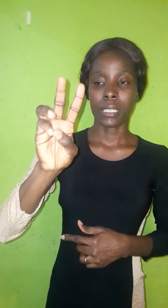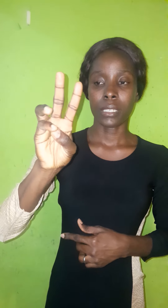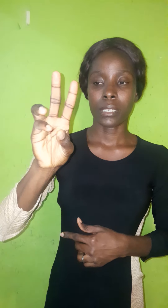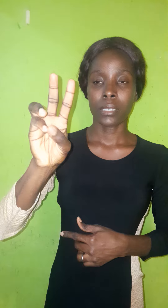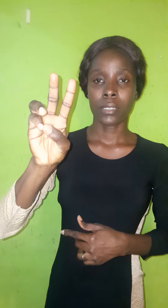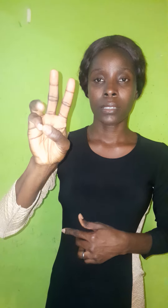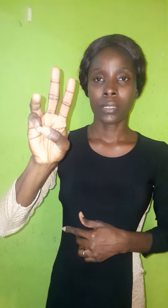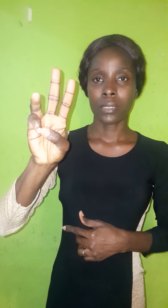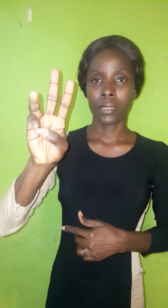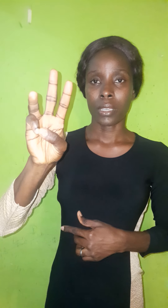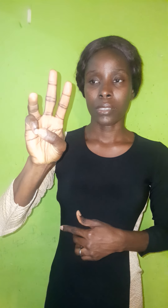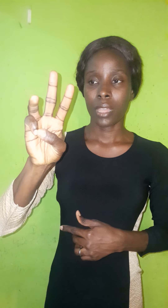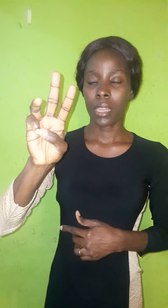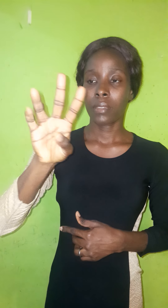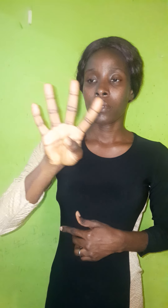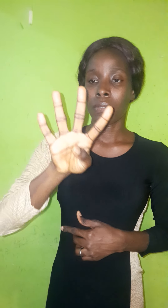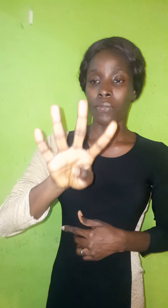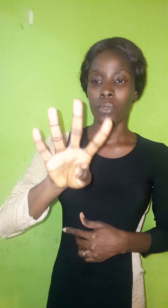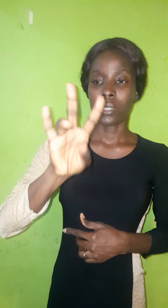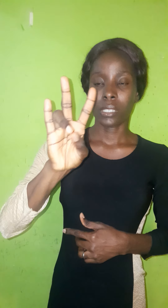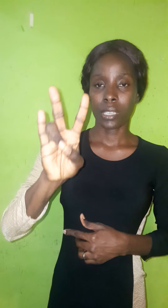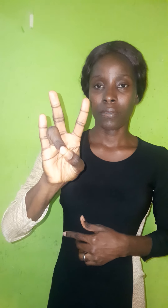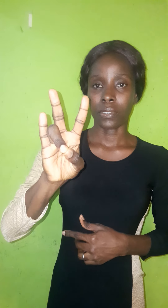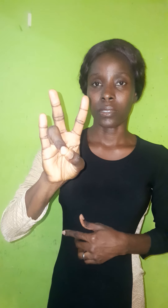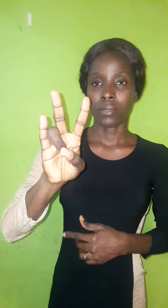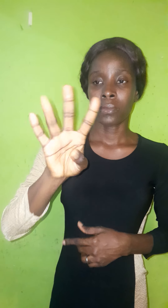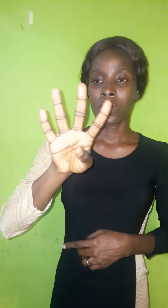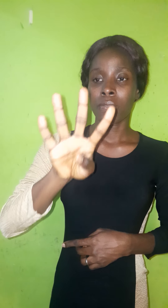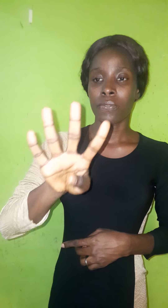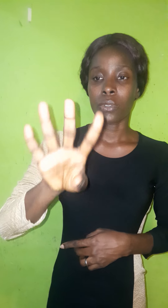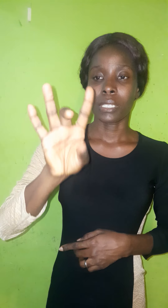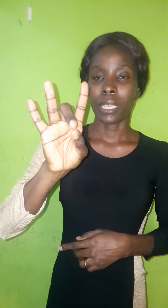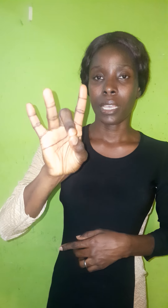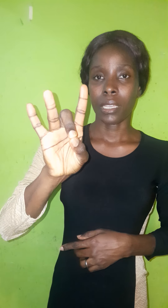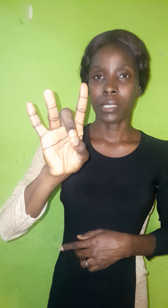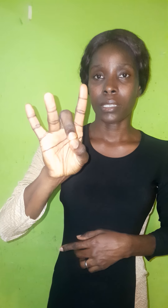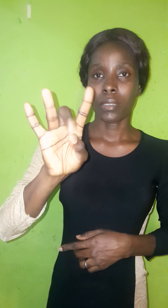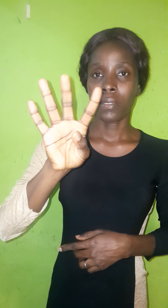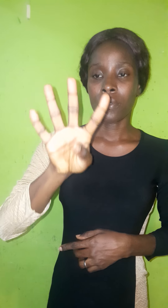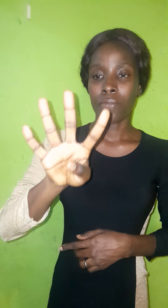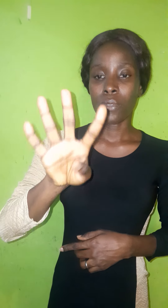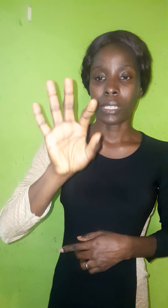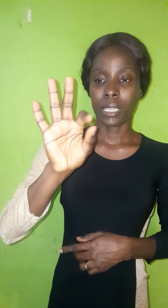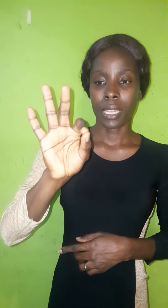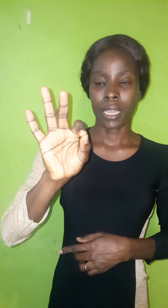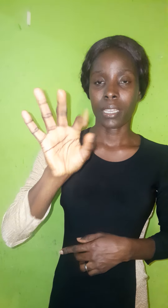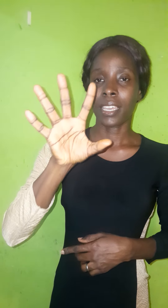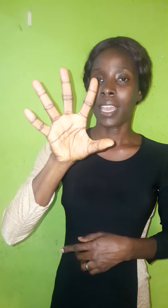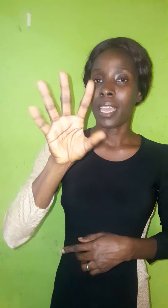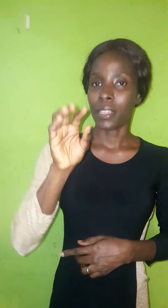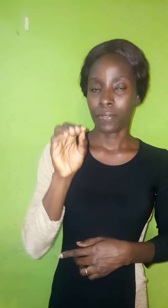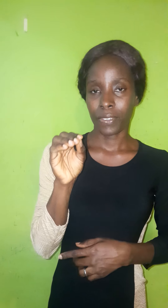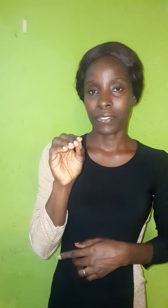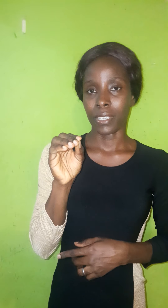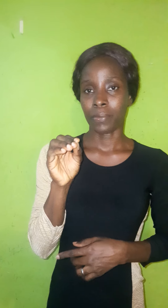46. Can you see that? 47, 48, 49, and 50.